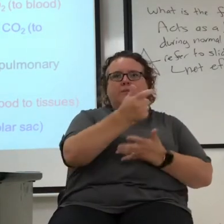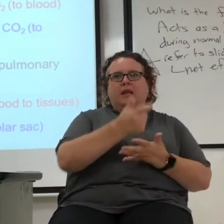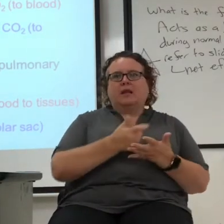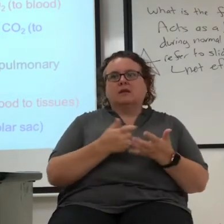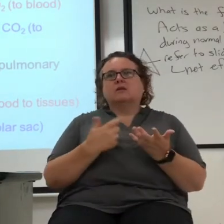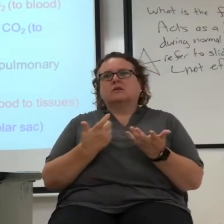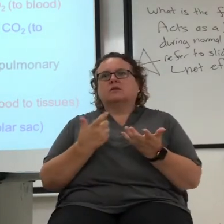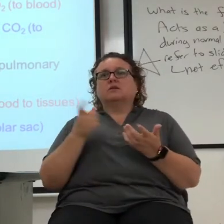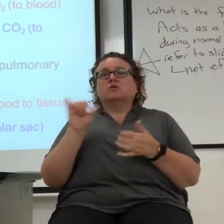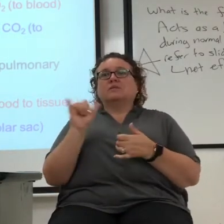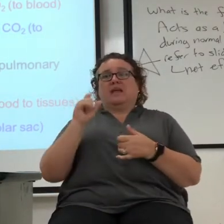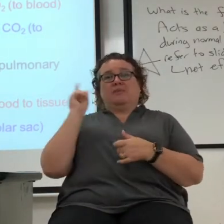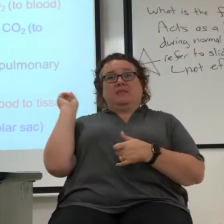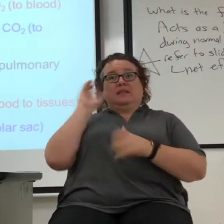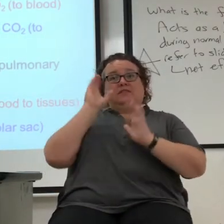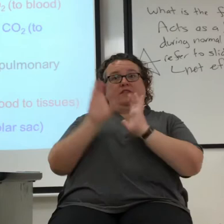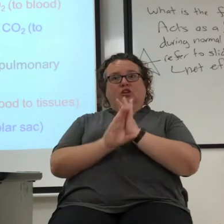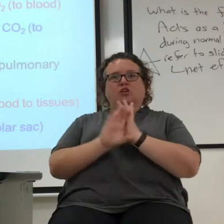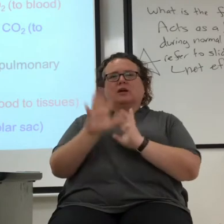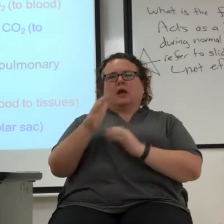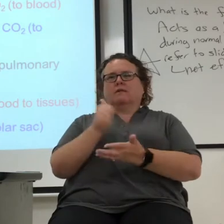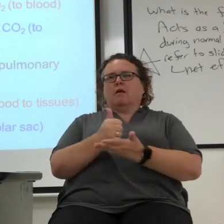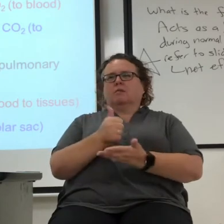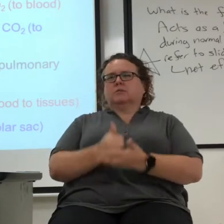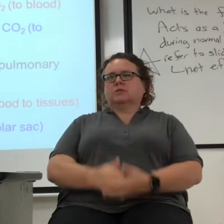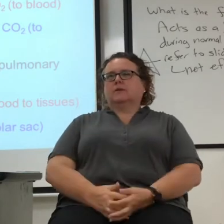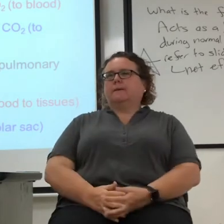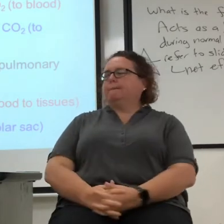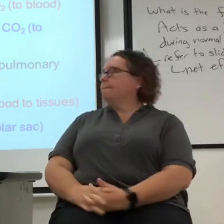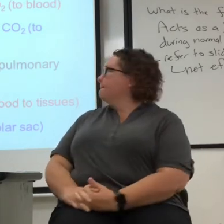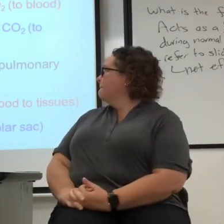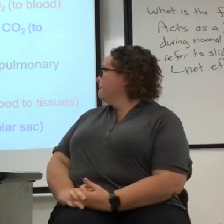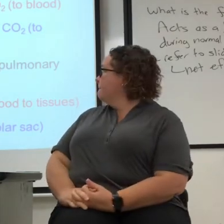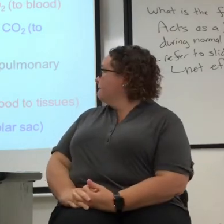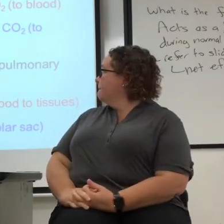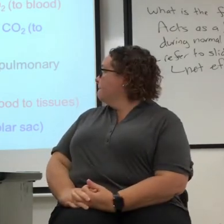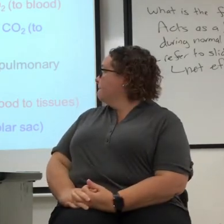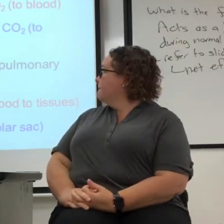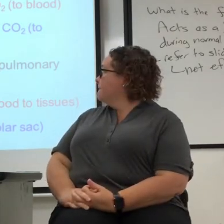if this figure kind of helps.